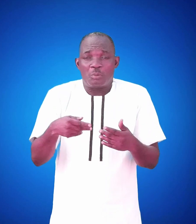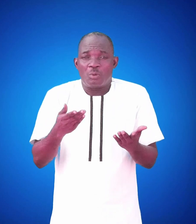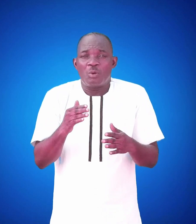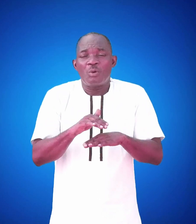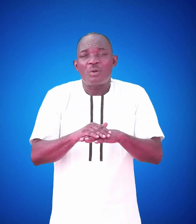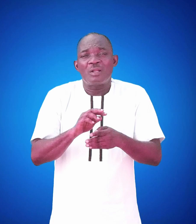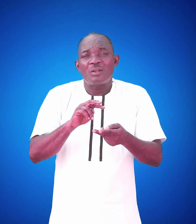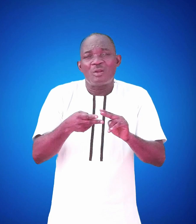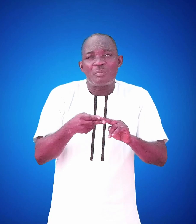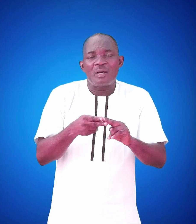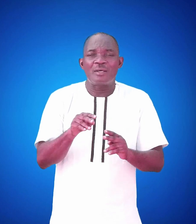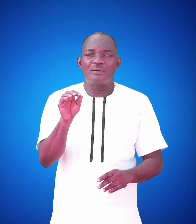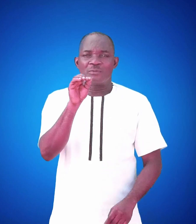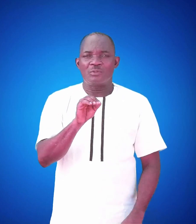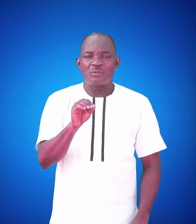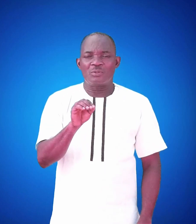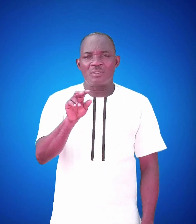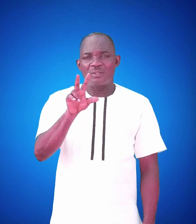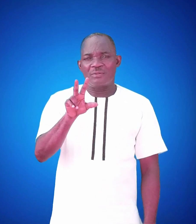on